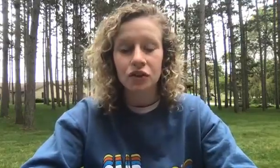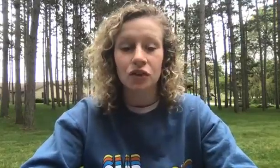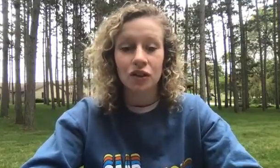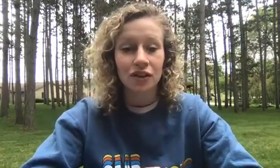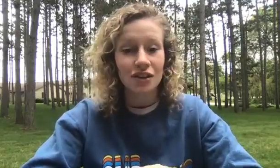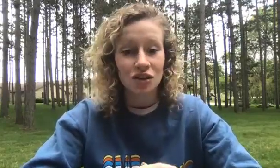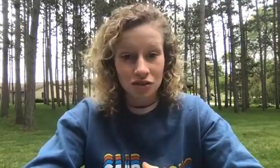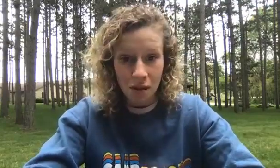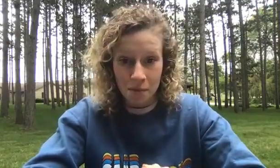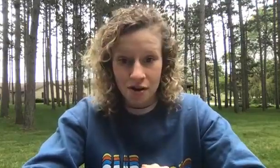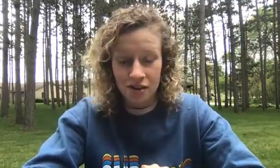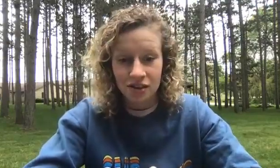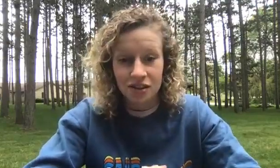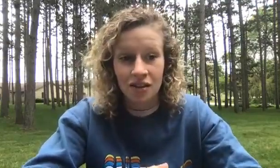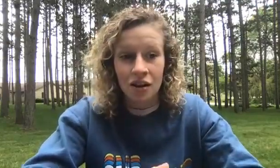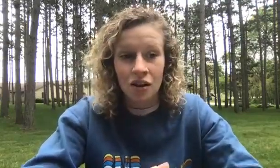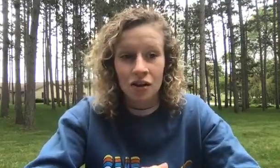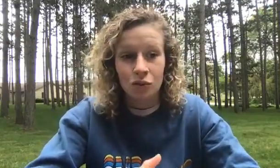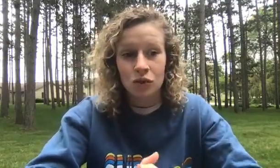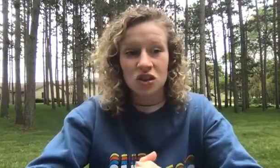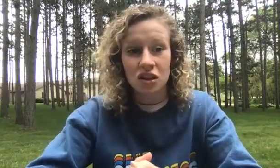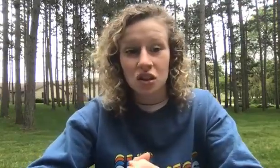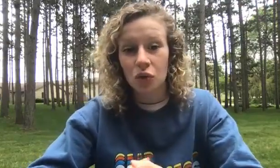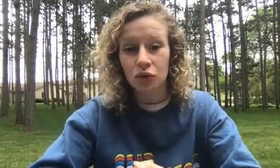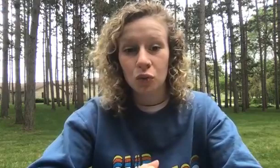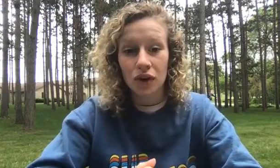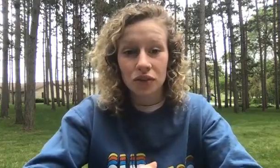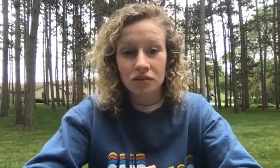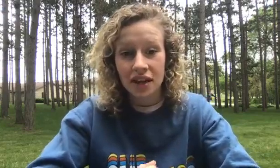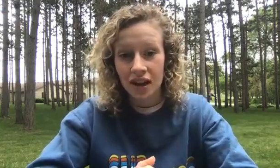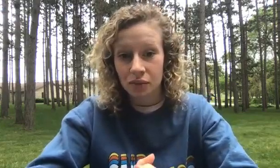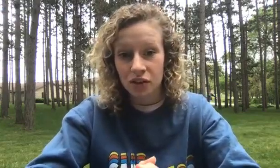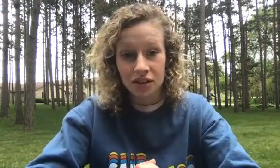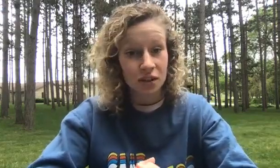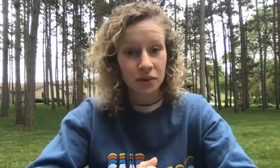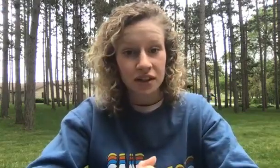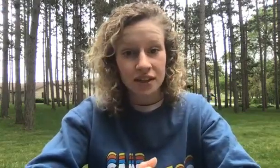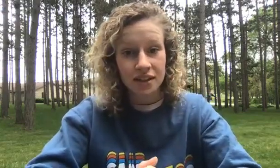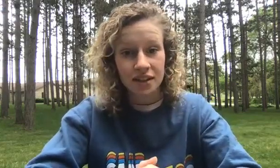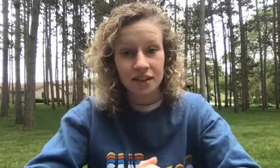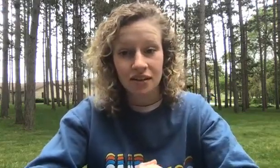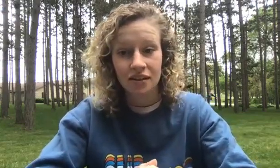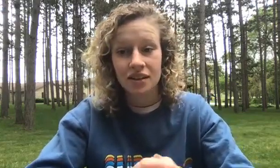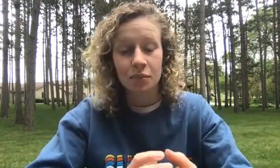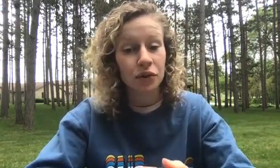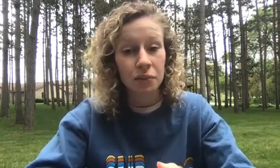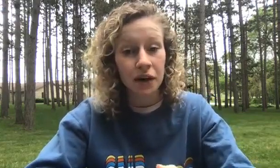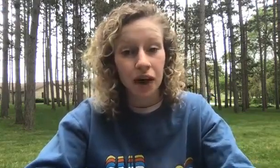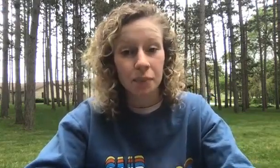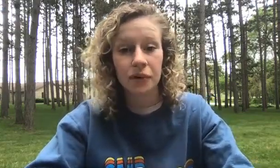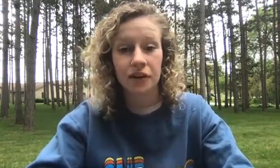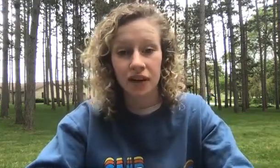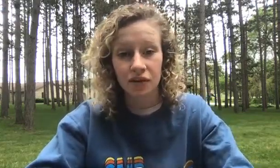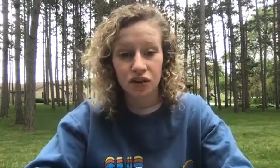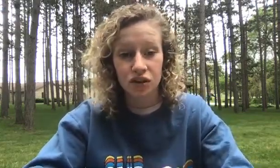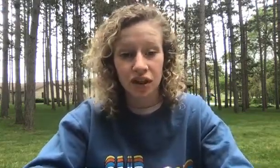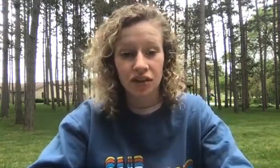learn, is your numbers. We're just going to go through 1 through 10 because that's pretty easy and simple to pick up. And then after you get that,